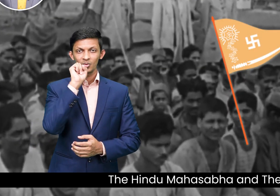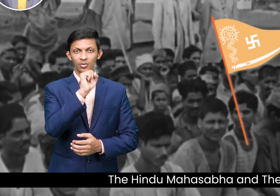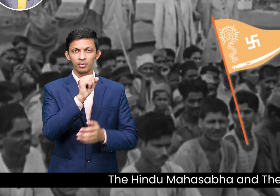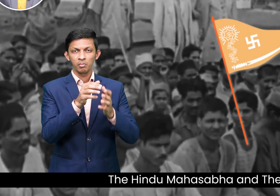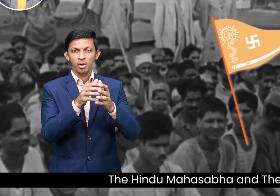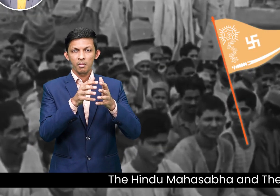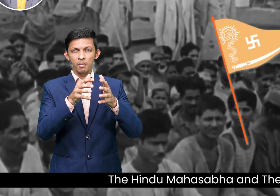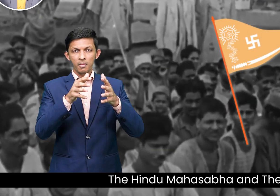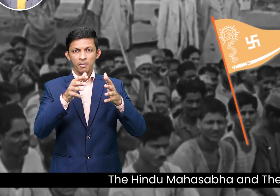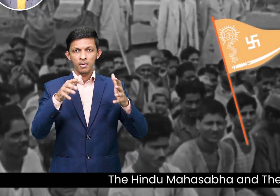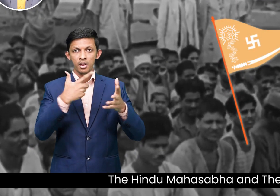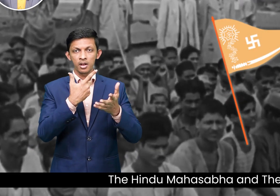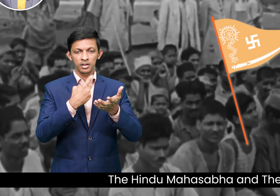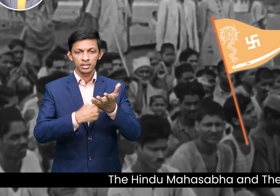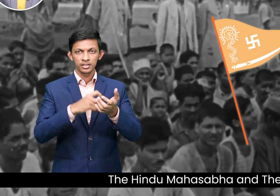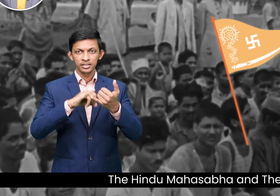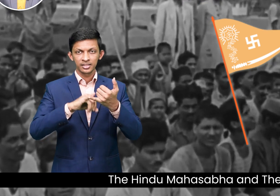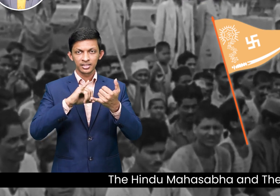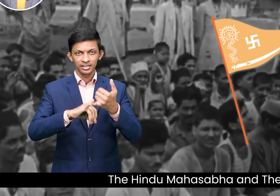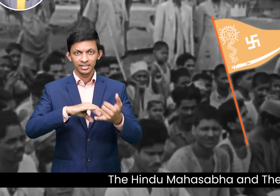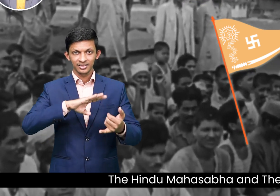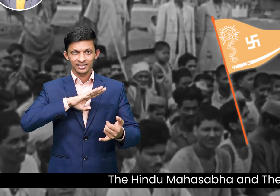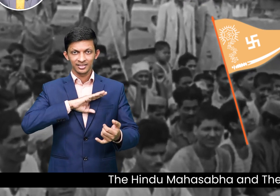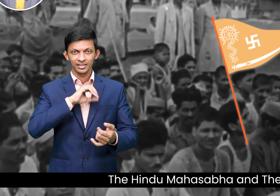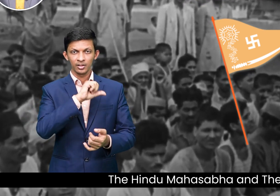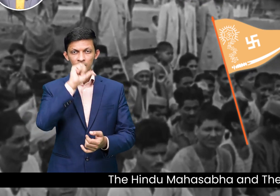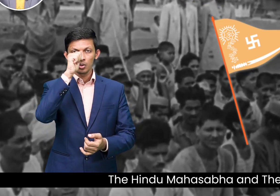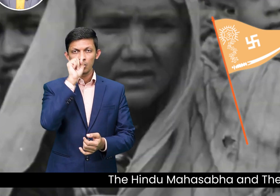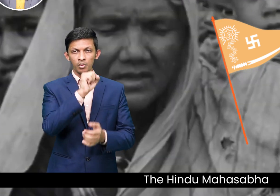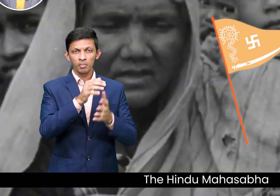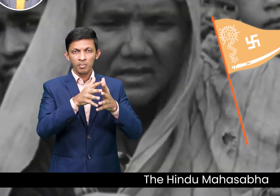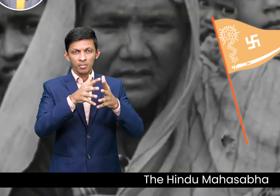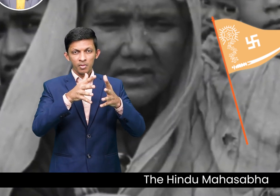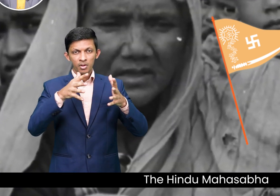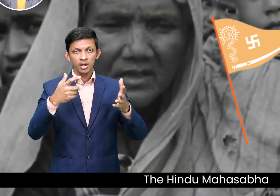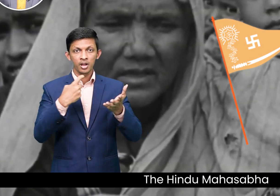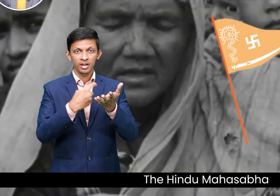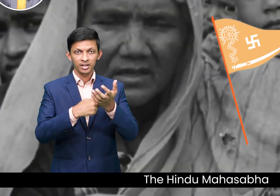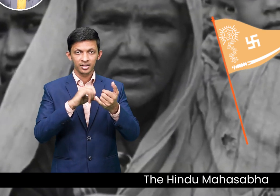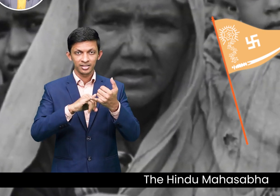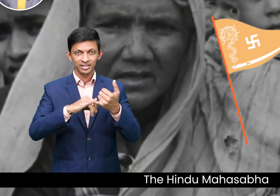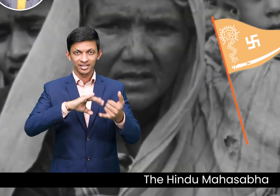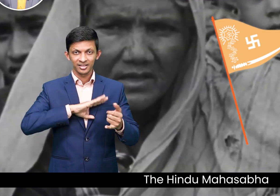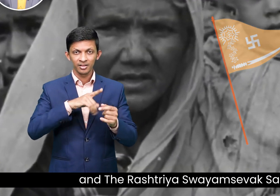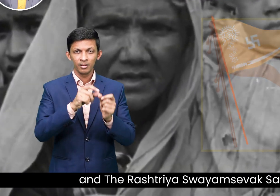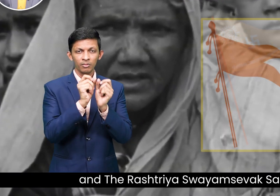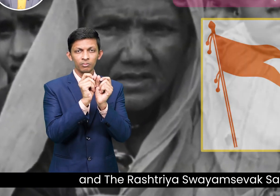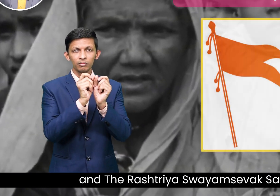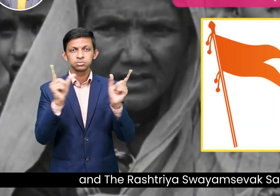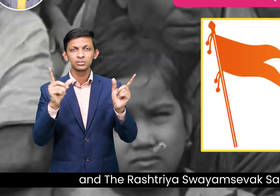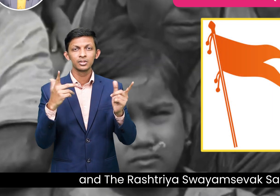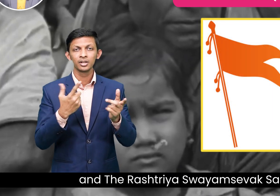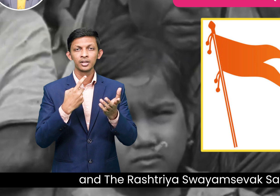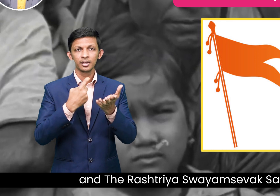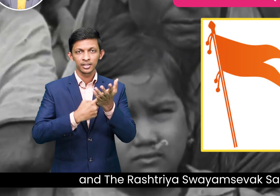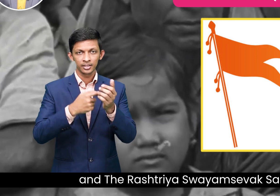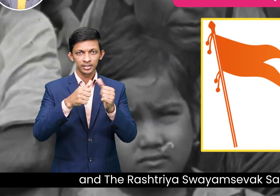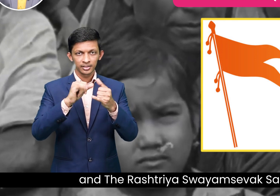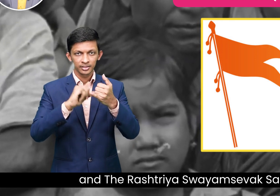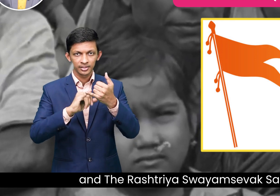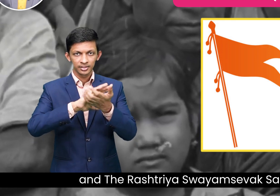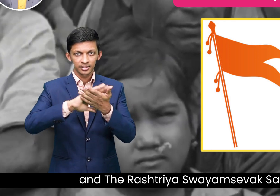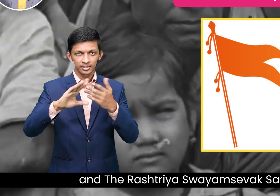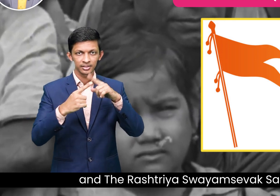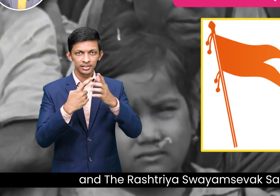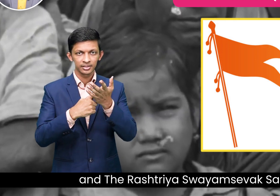The Hindu Mahasabha and the RSS, the Hindu Mahasabha and the Rashtriya